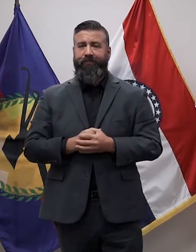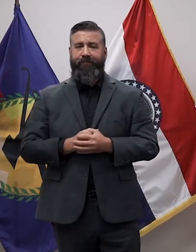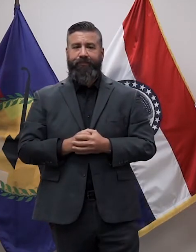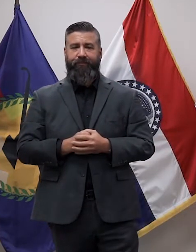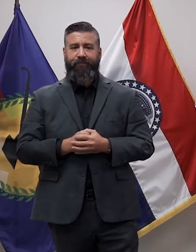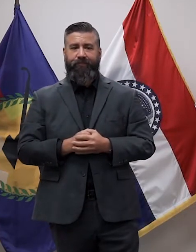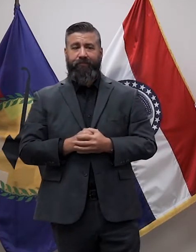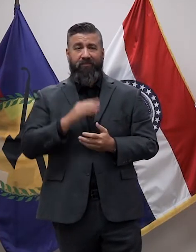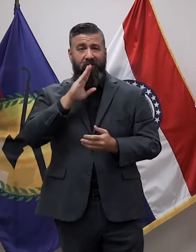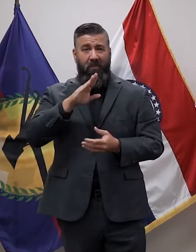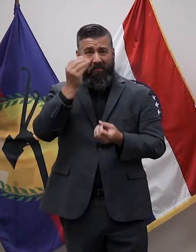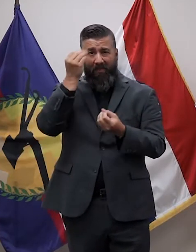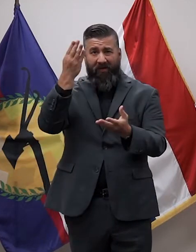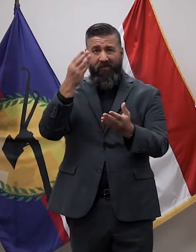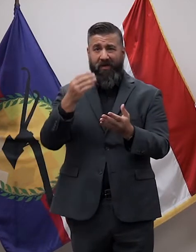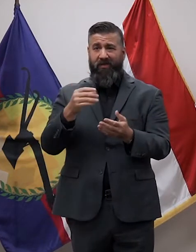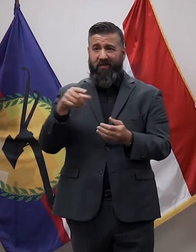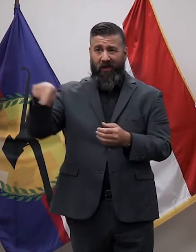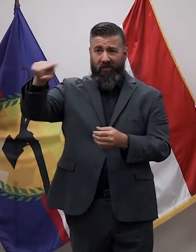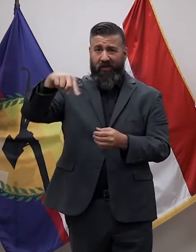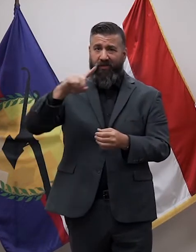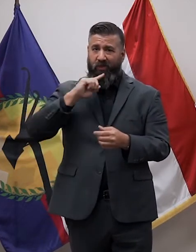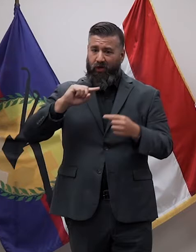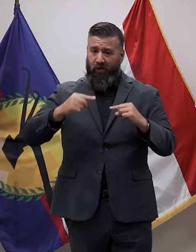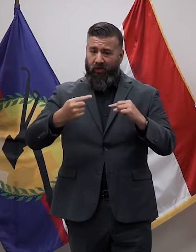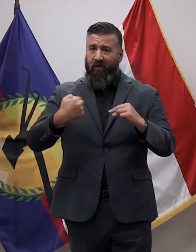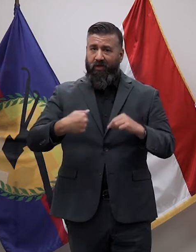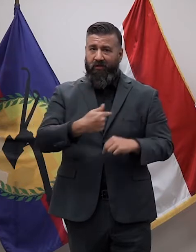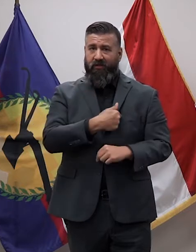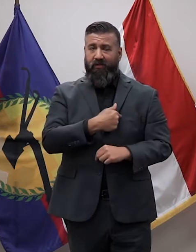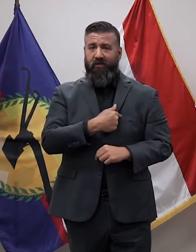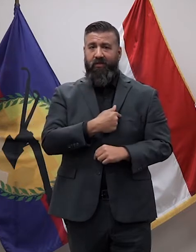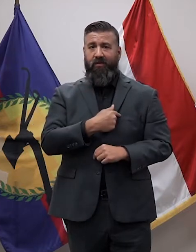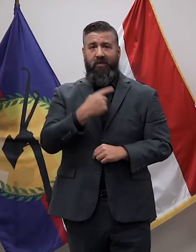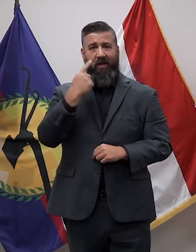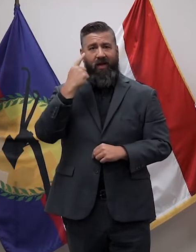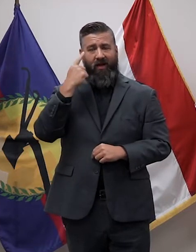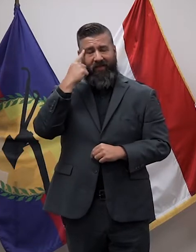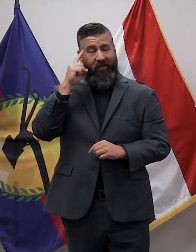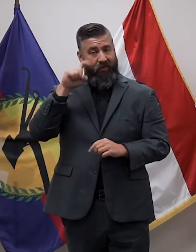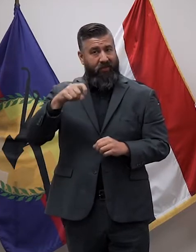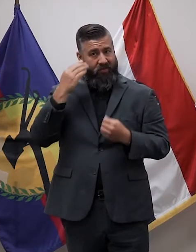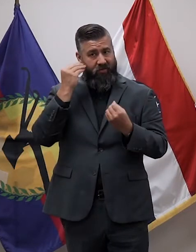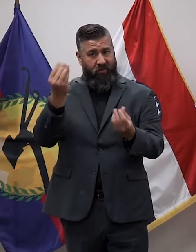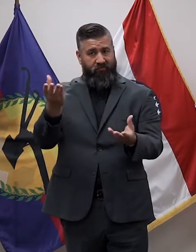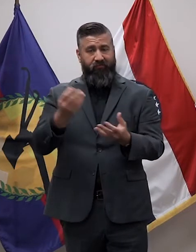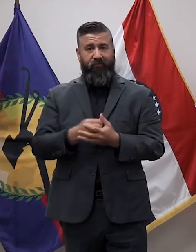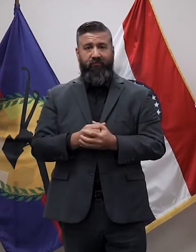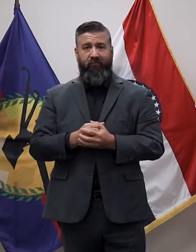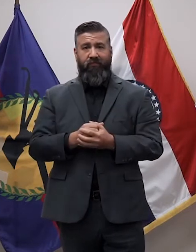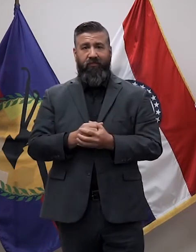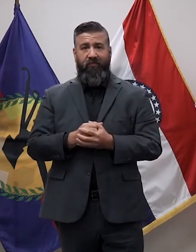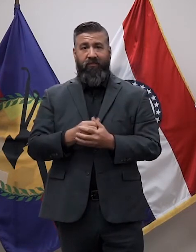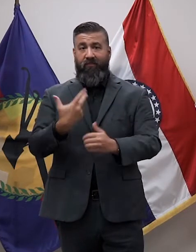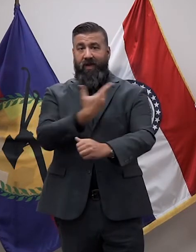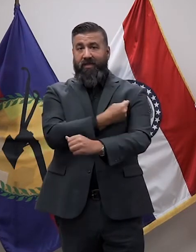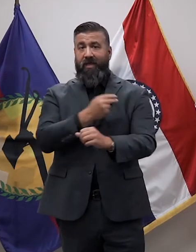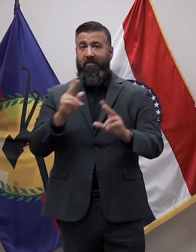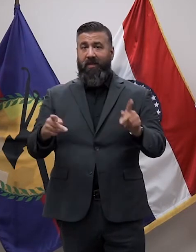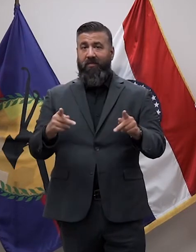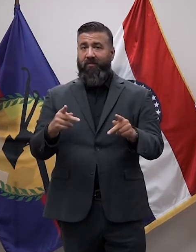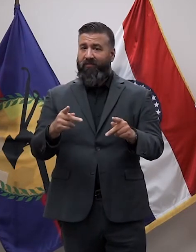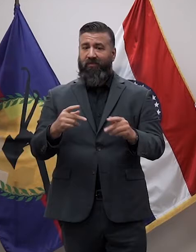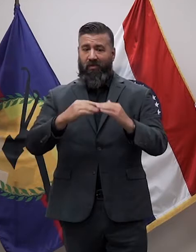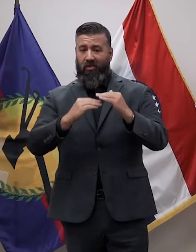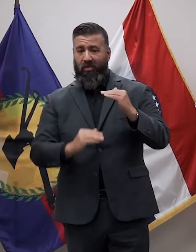misinformation that's out there is hurting all of us. And here's what we think that you need to know. Vaccinated people are 3 times less likely to catch COVID. Please